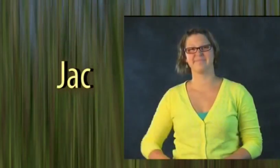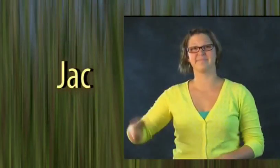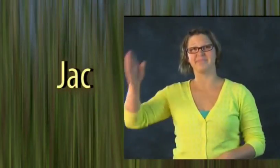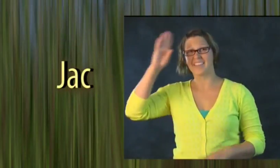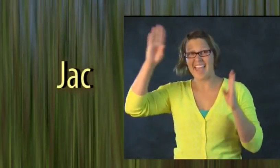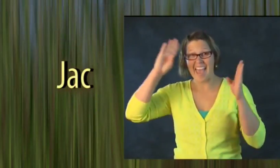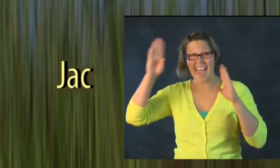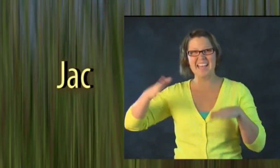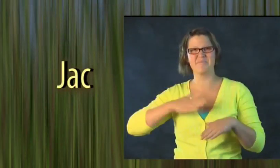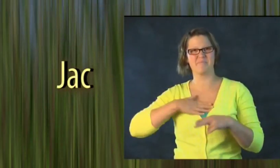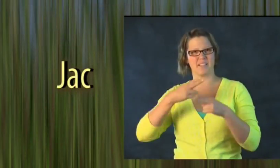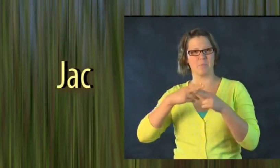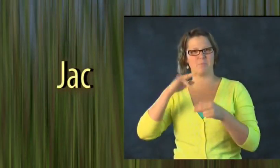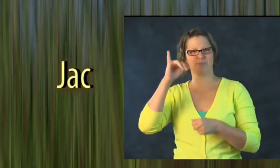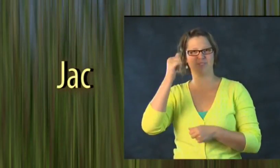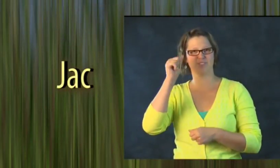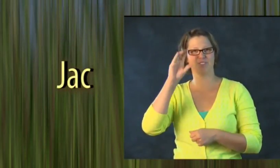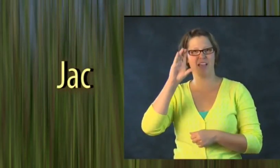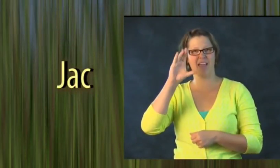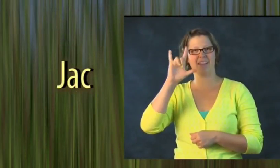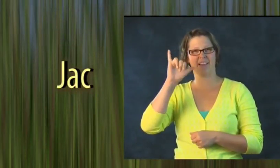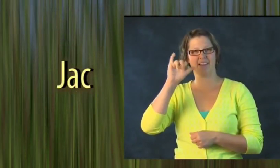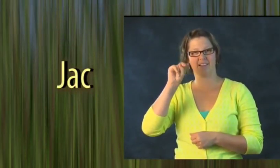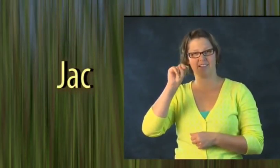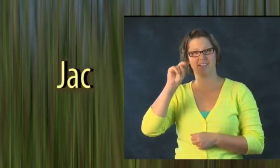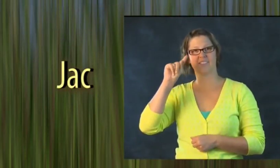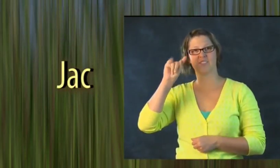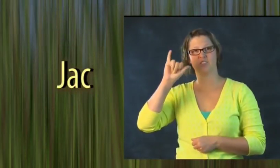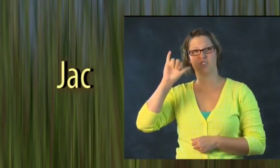Hello there. My name is Jacqueline Turka.